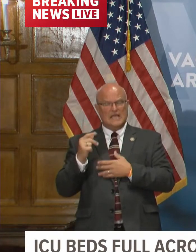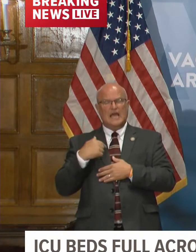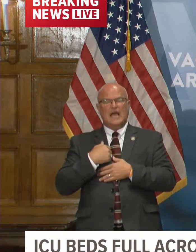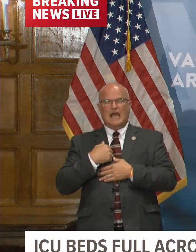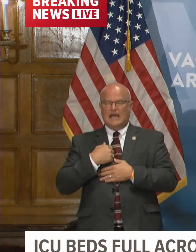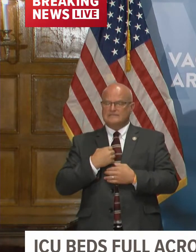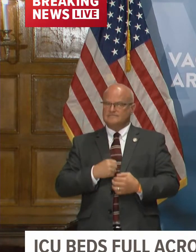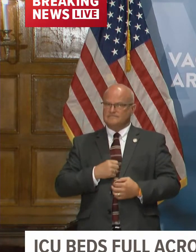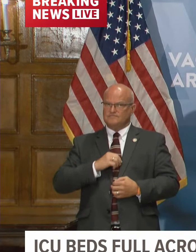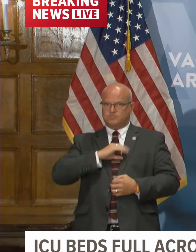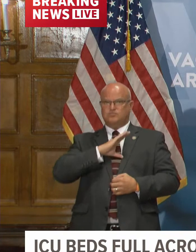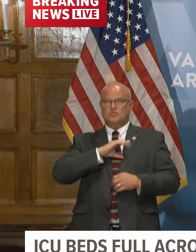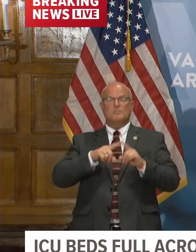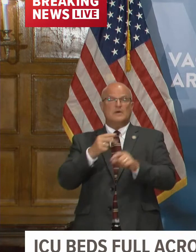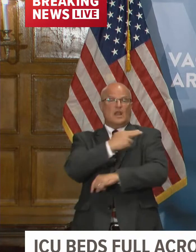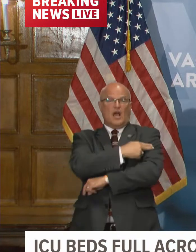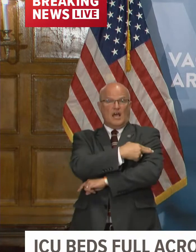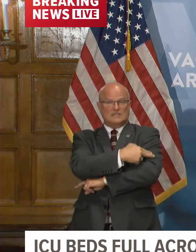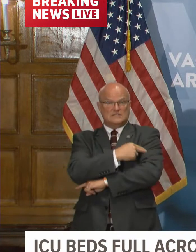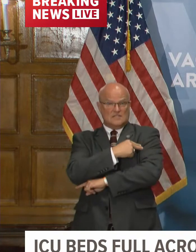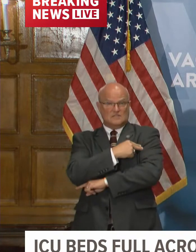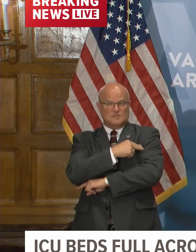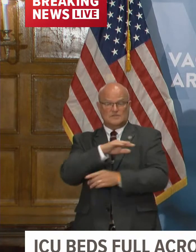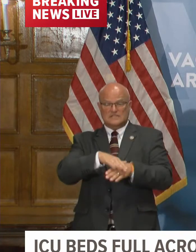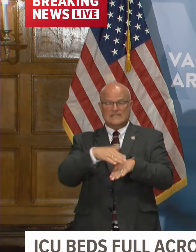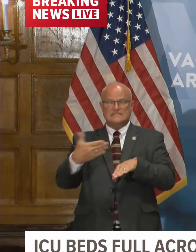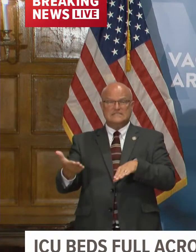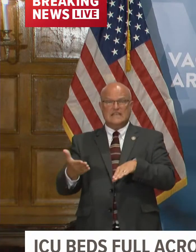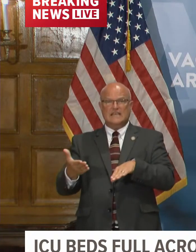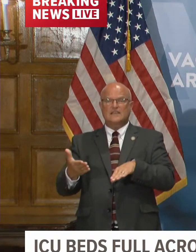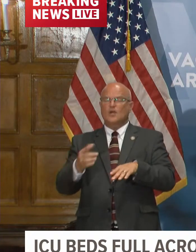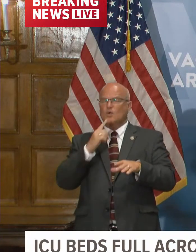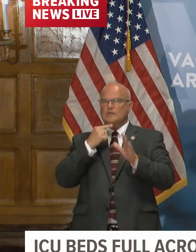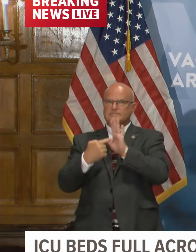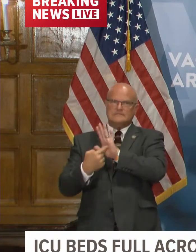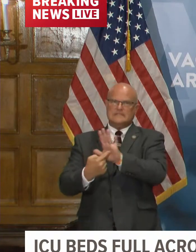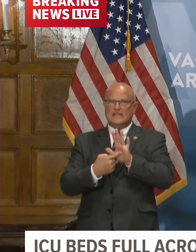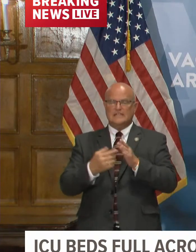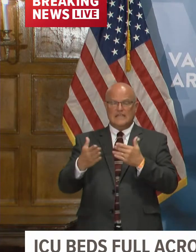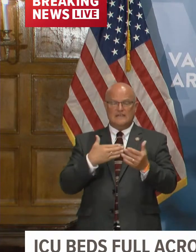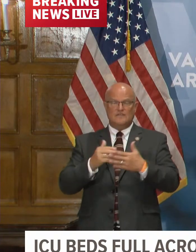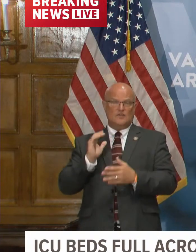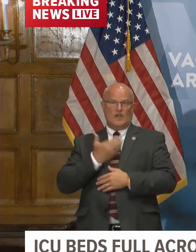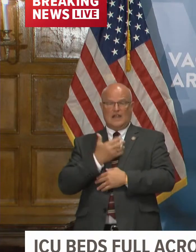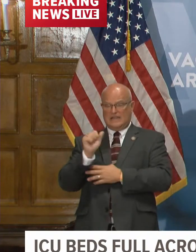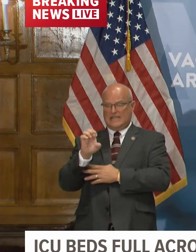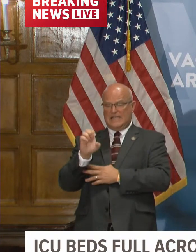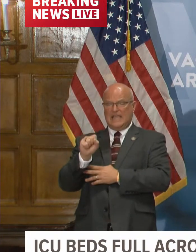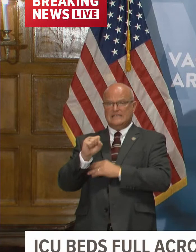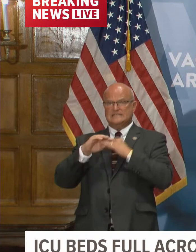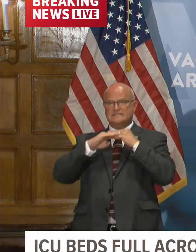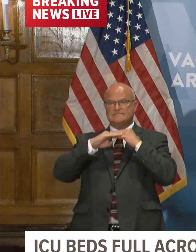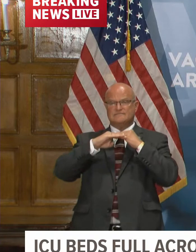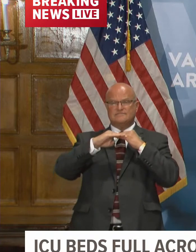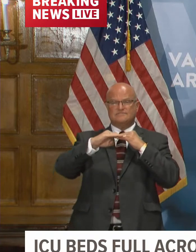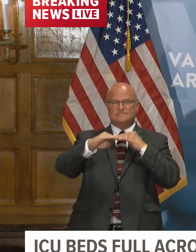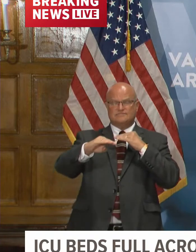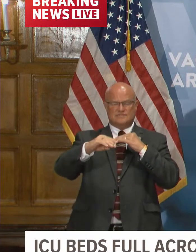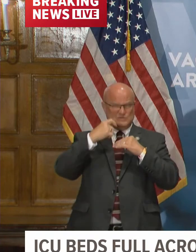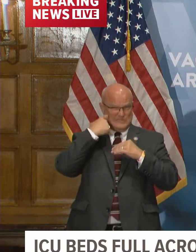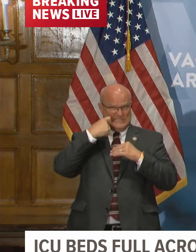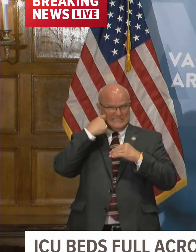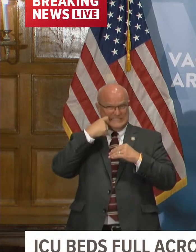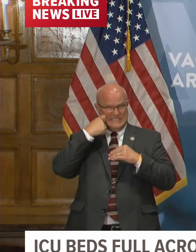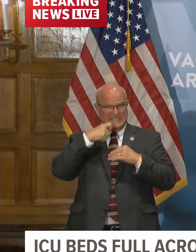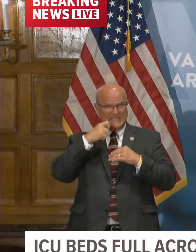encouraged with that, but as you know, hospitals and deaths are trailing indicators, and so even though our cases have flattened out most